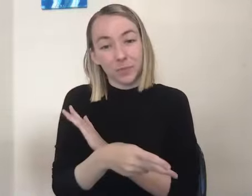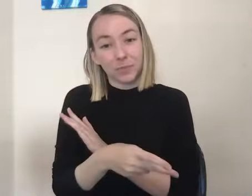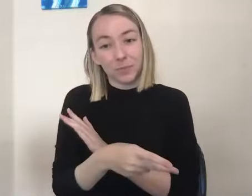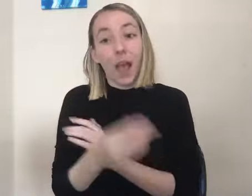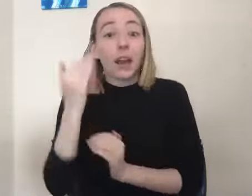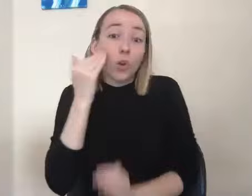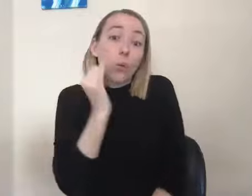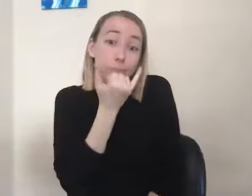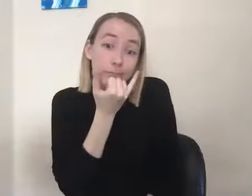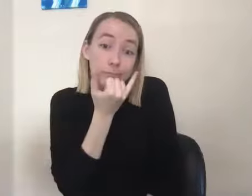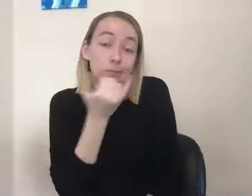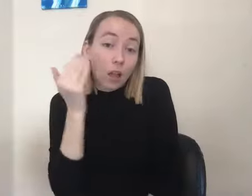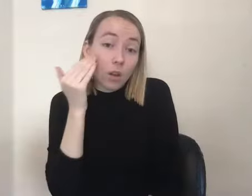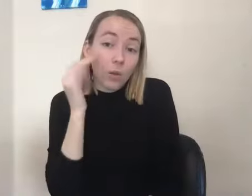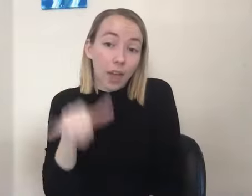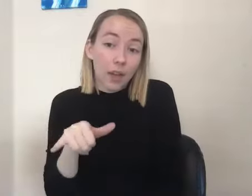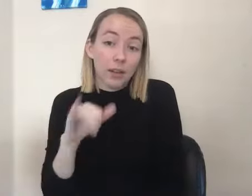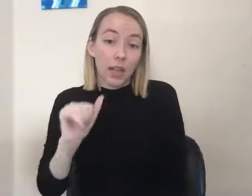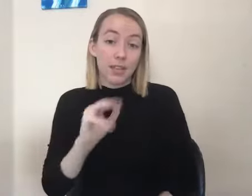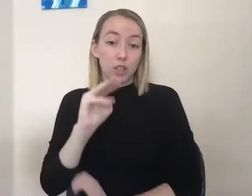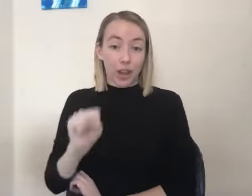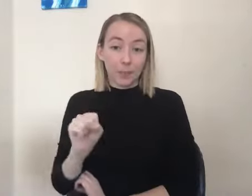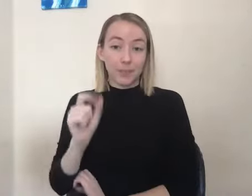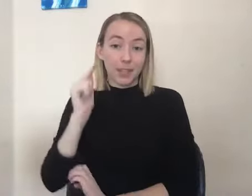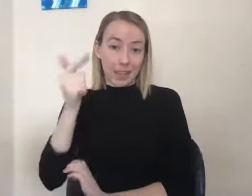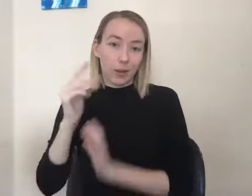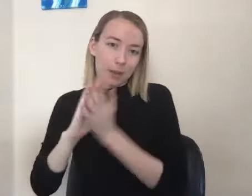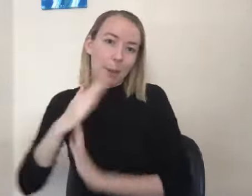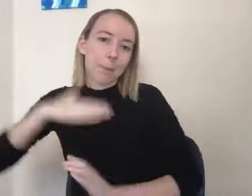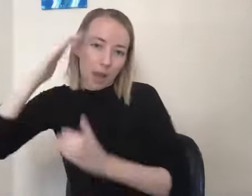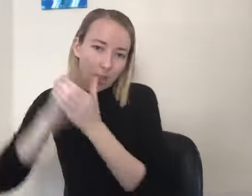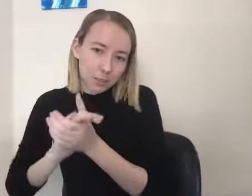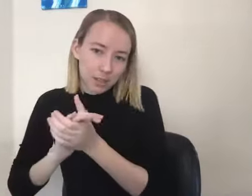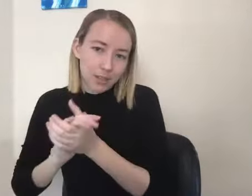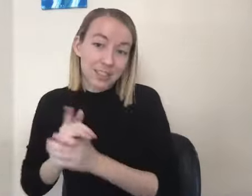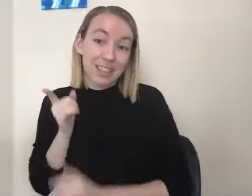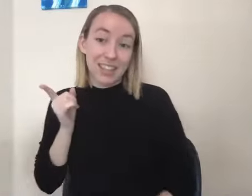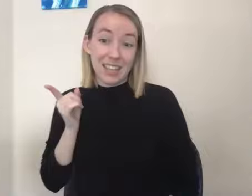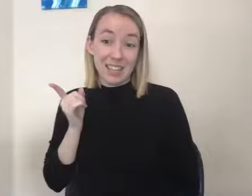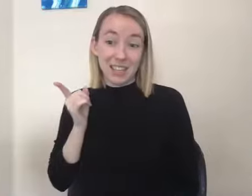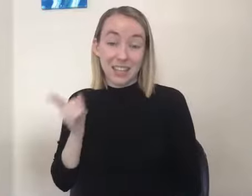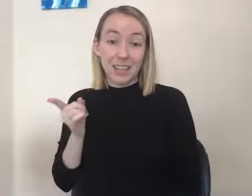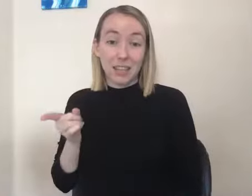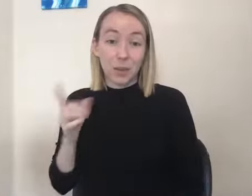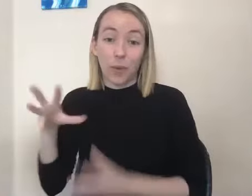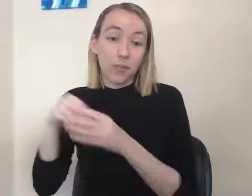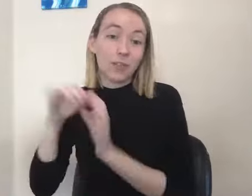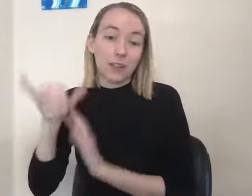car and get crashed into a lamppost, and my brother was killed in this accident. And I know today it was an